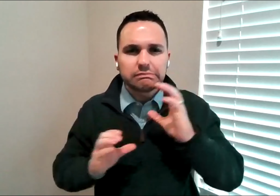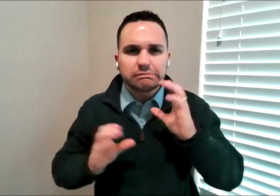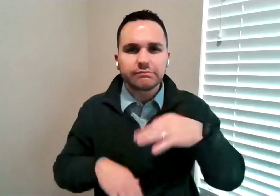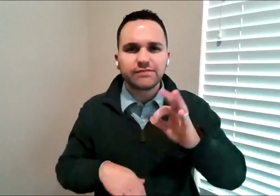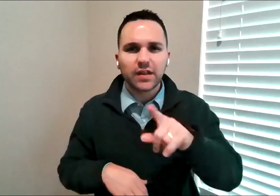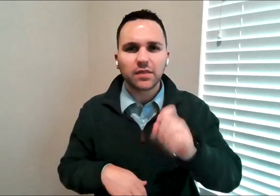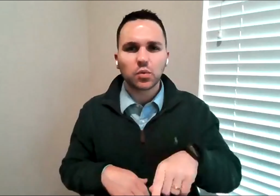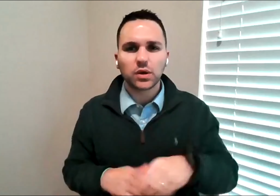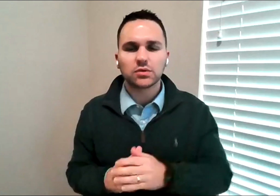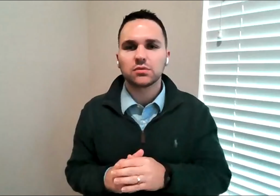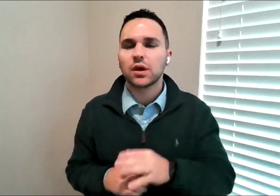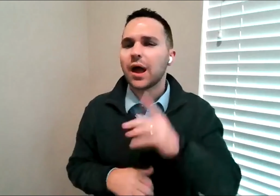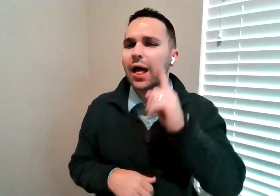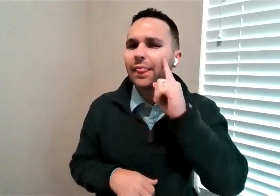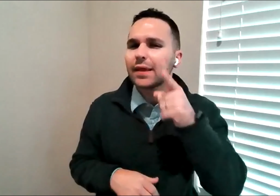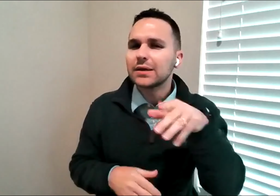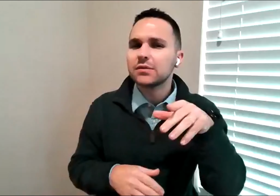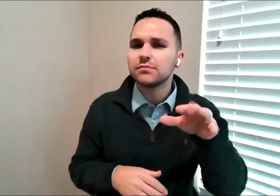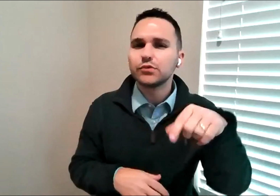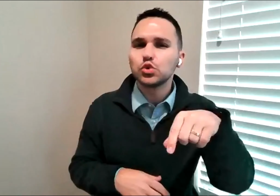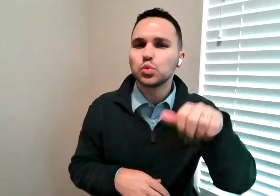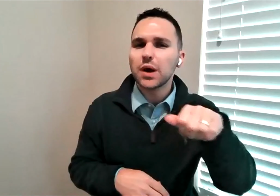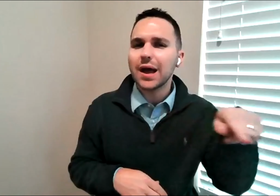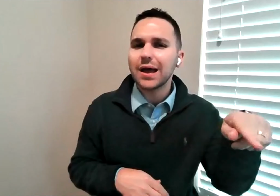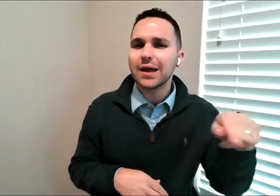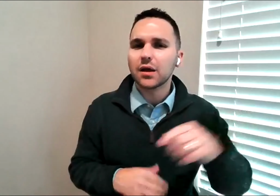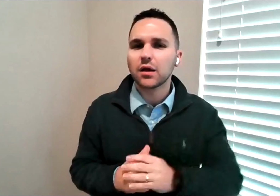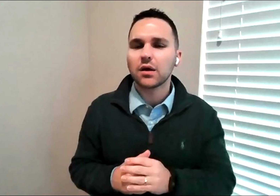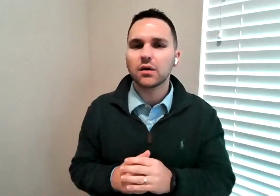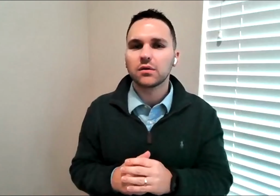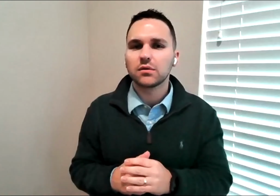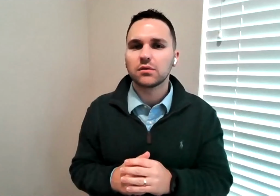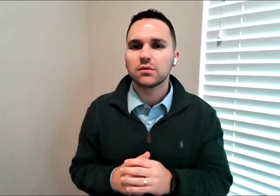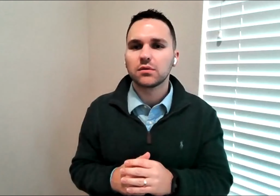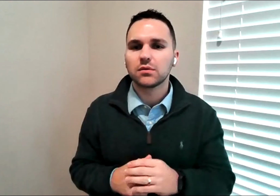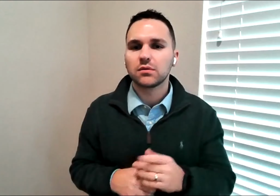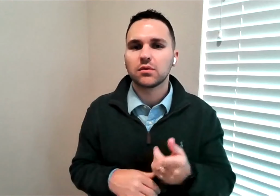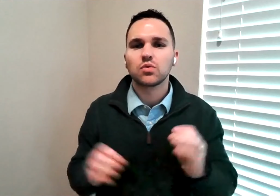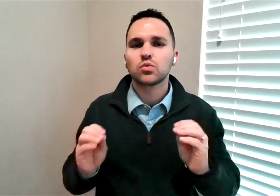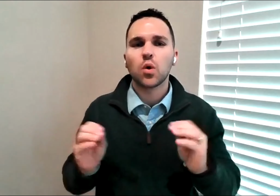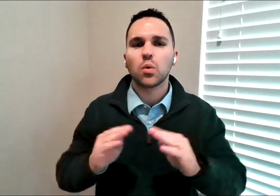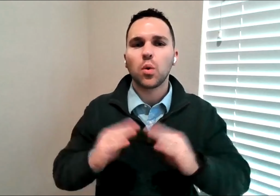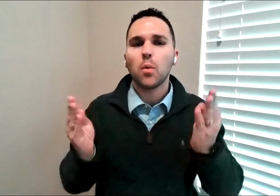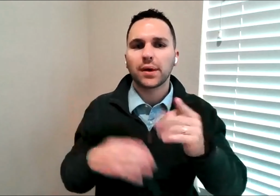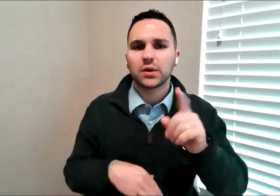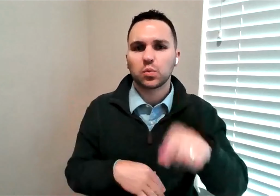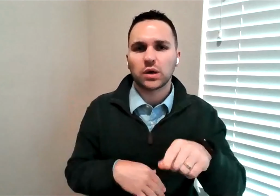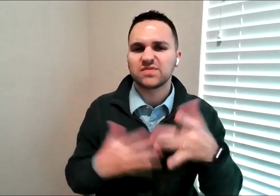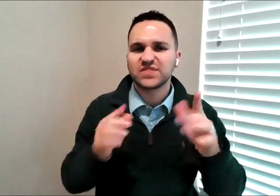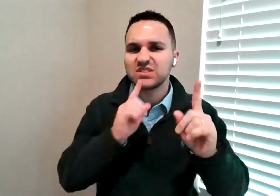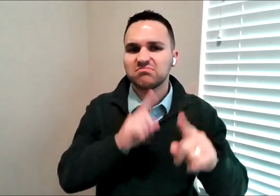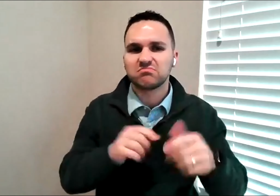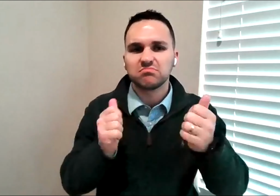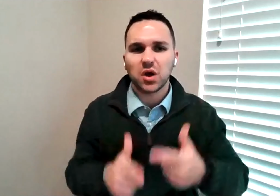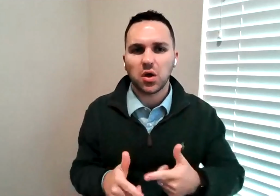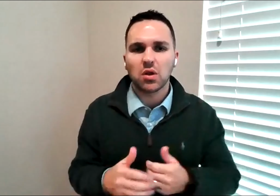Megan, it was in the Q&A. Okay. Of which we don't have any additional open questions right now.